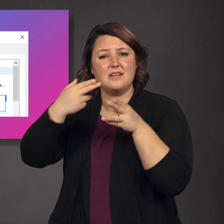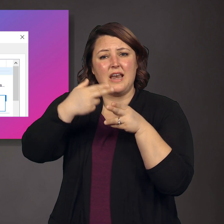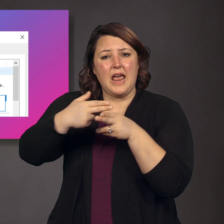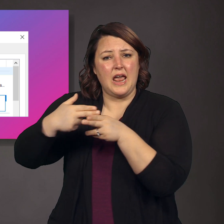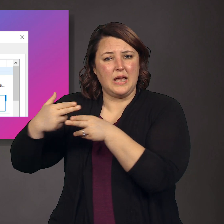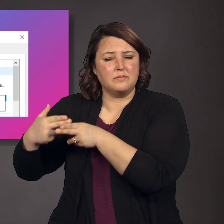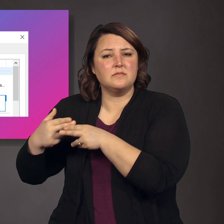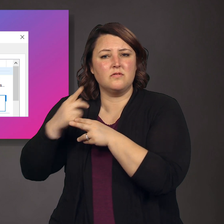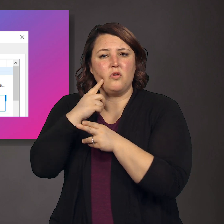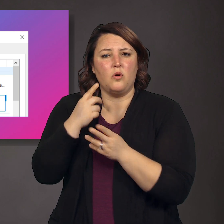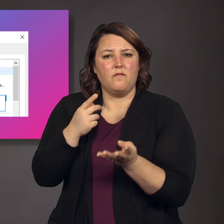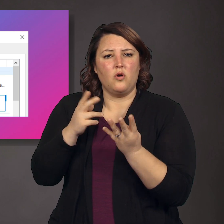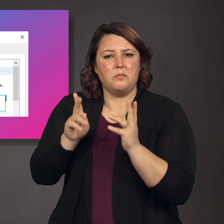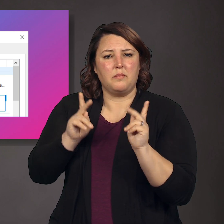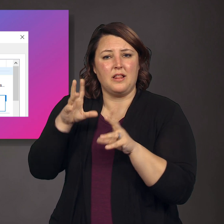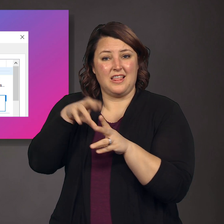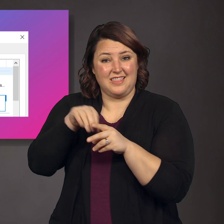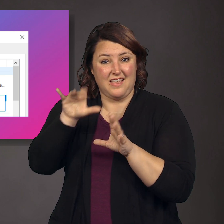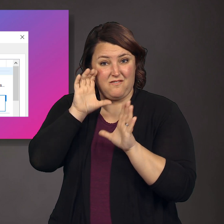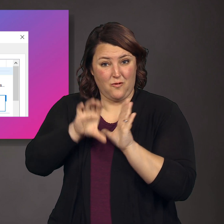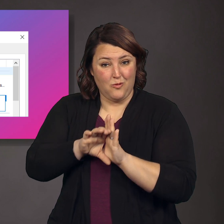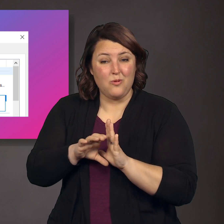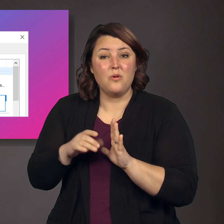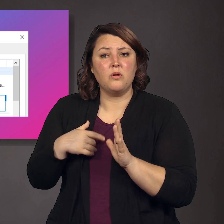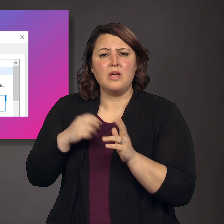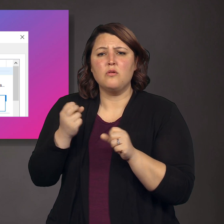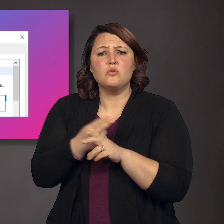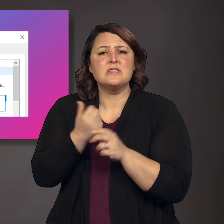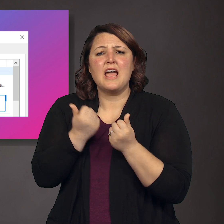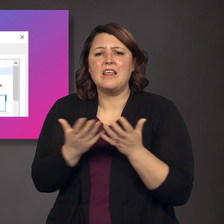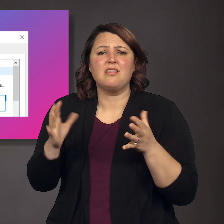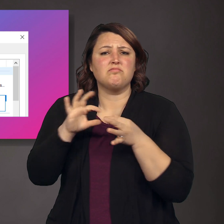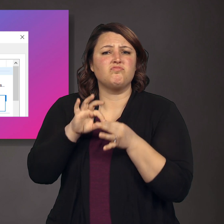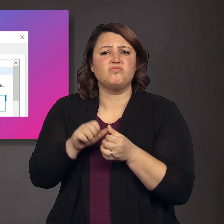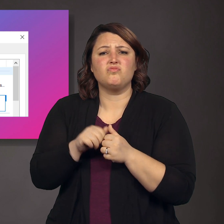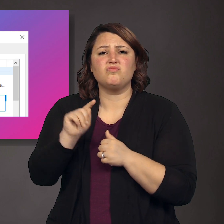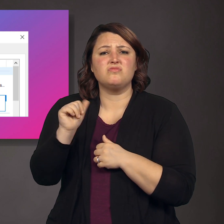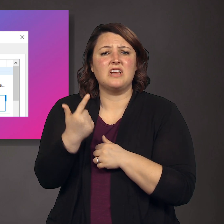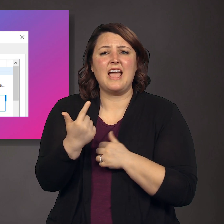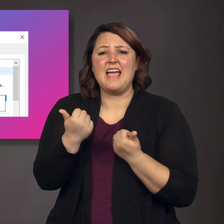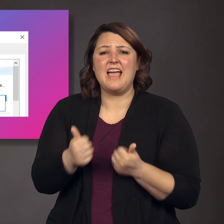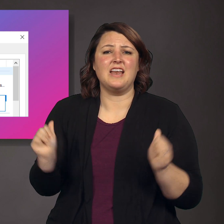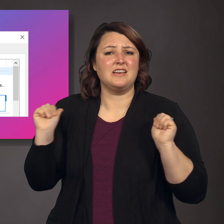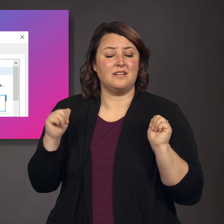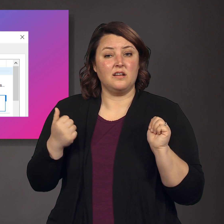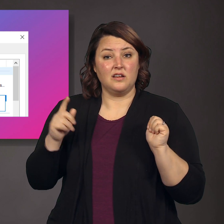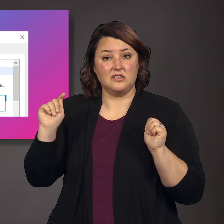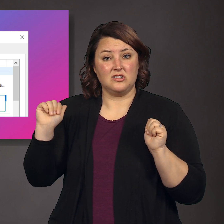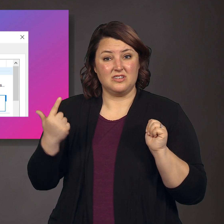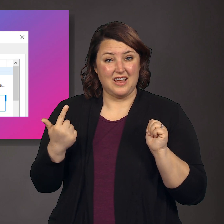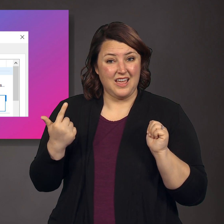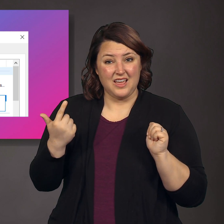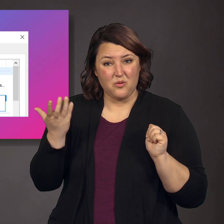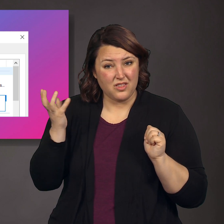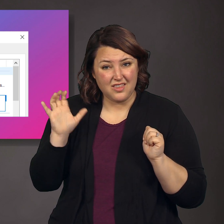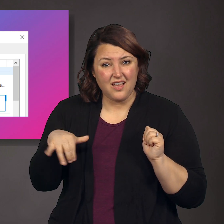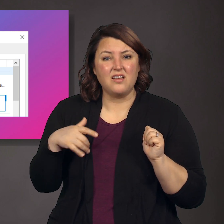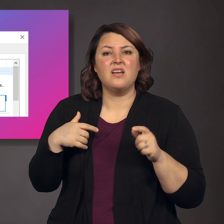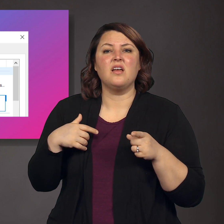in the photo, but you can use anything you like as a tag. A tag is going to be a term that is you can search